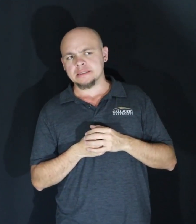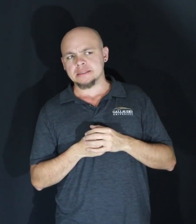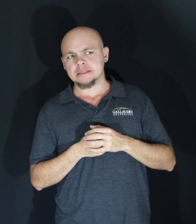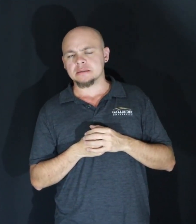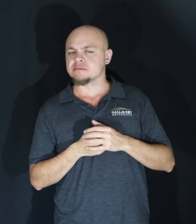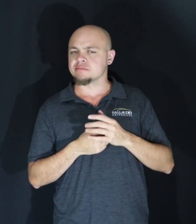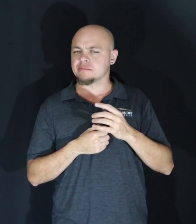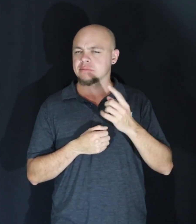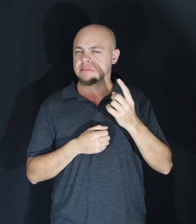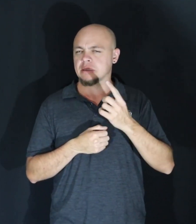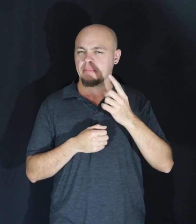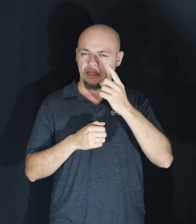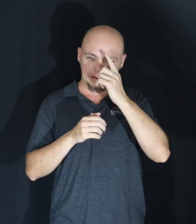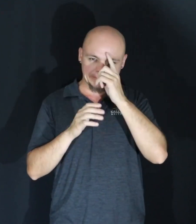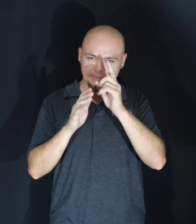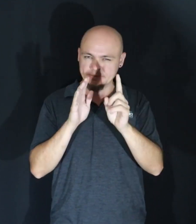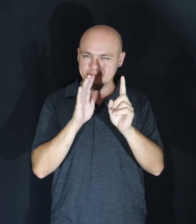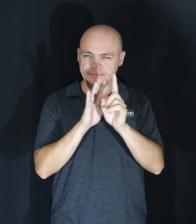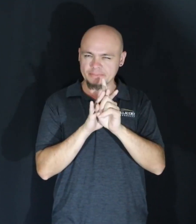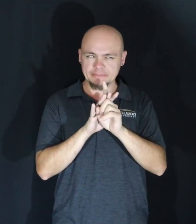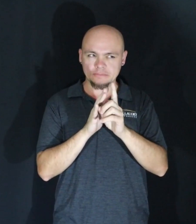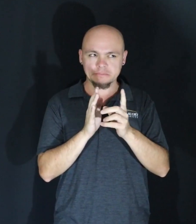What if that story wasn't true?